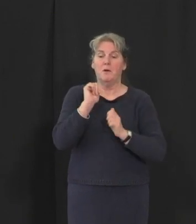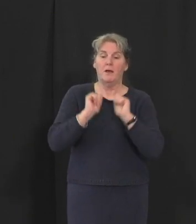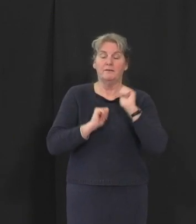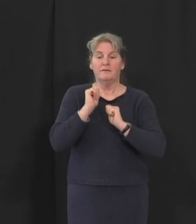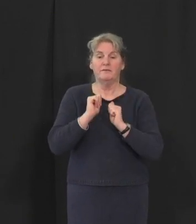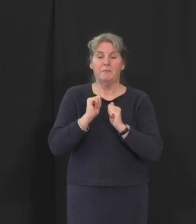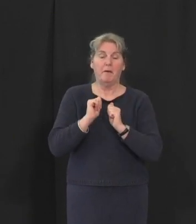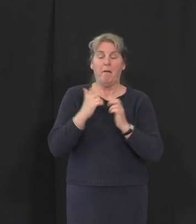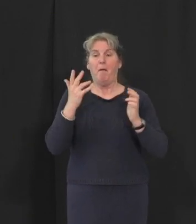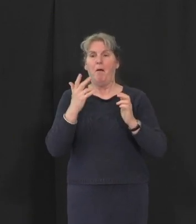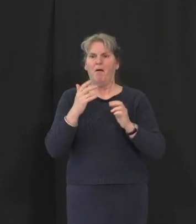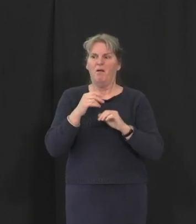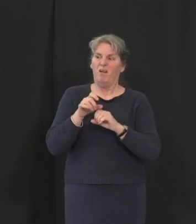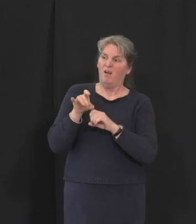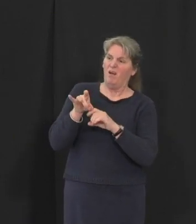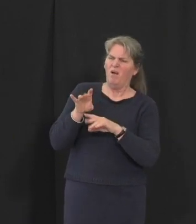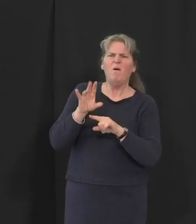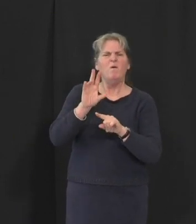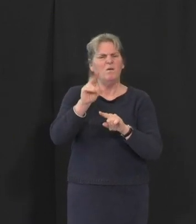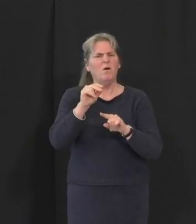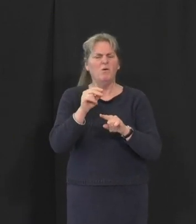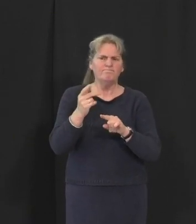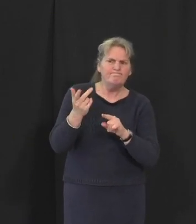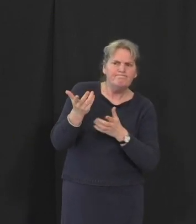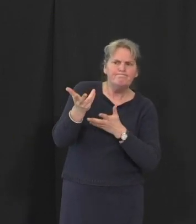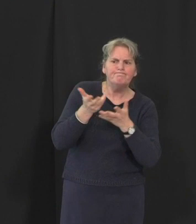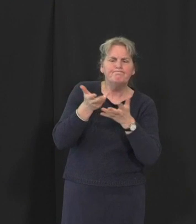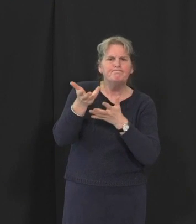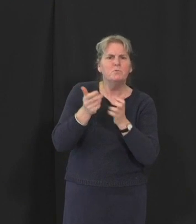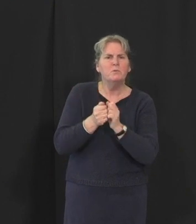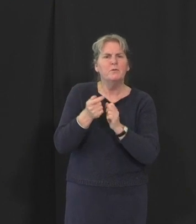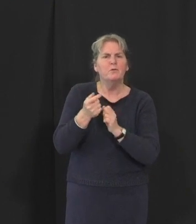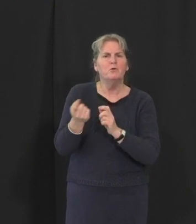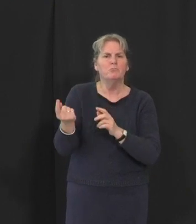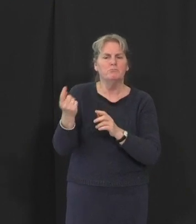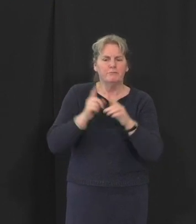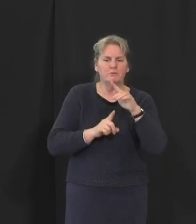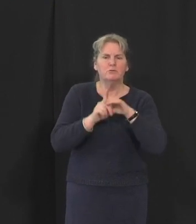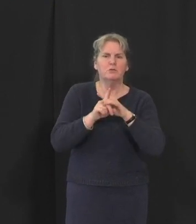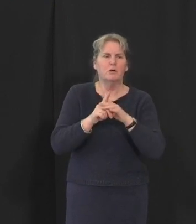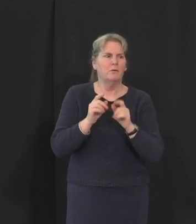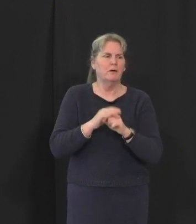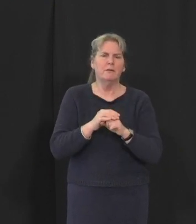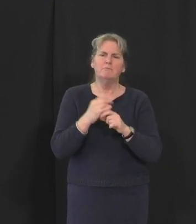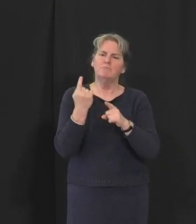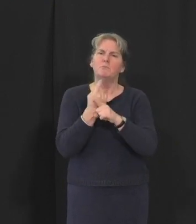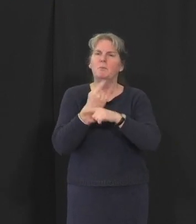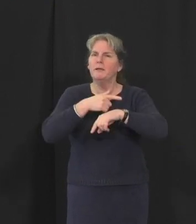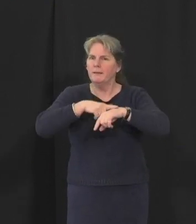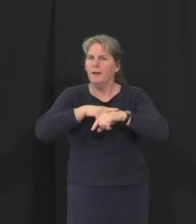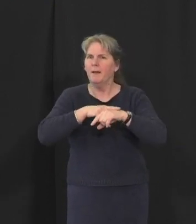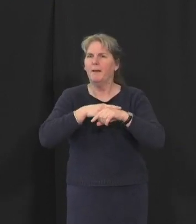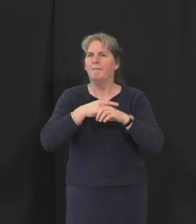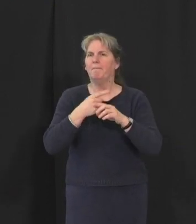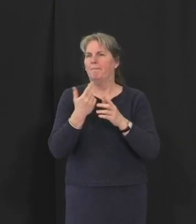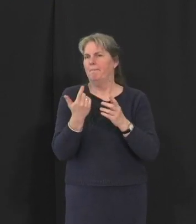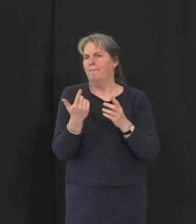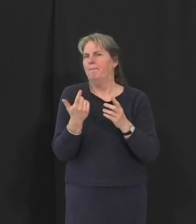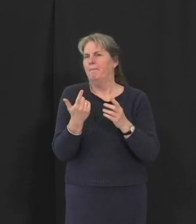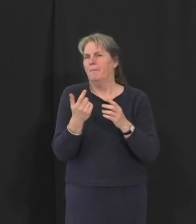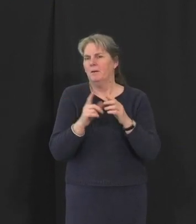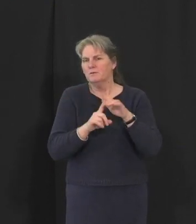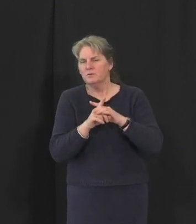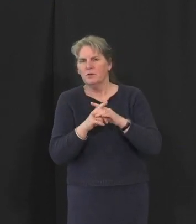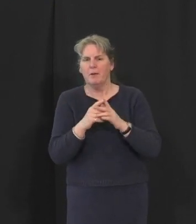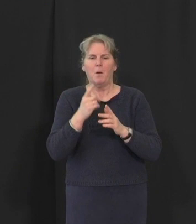that conversation first, just so that people are going to show up at the right time and know